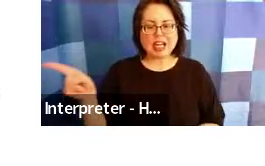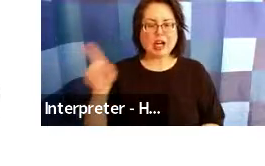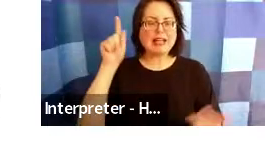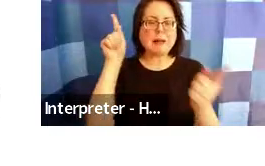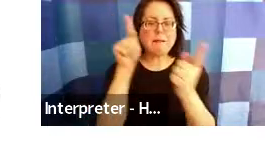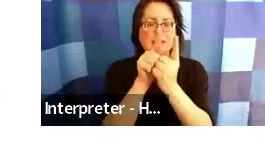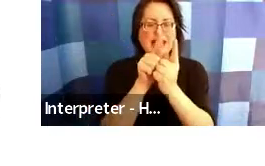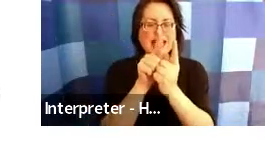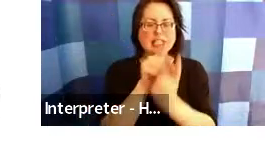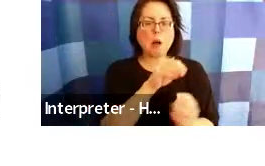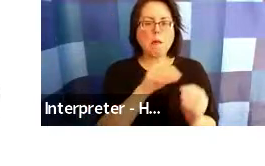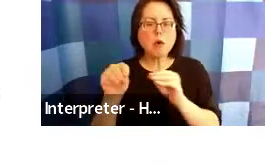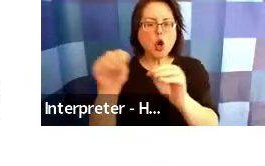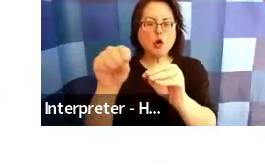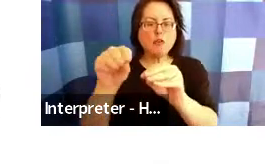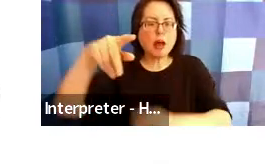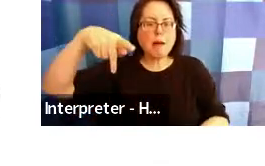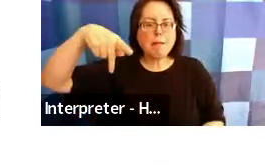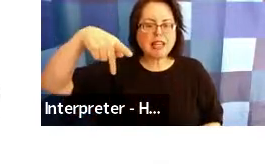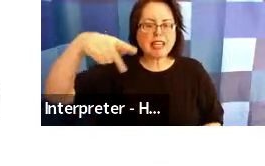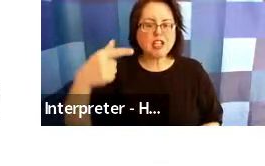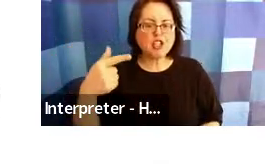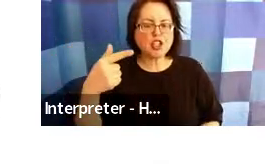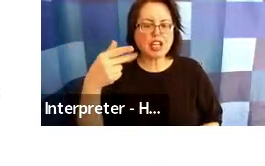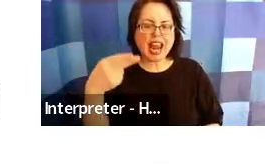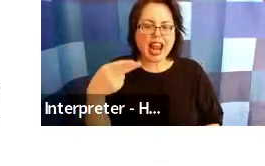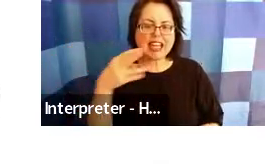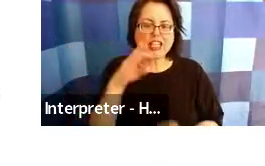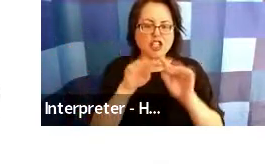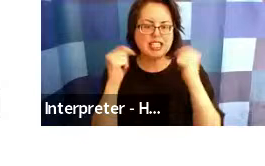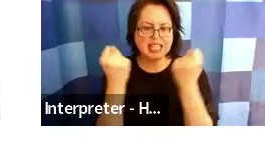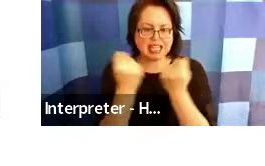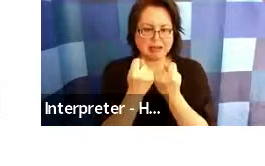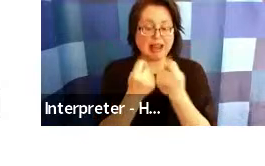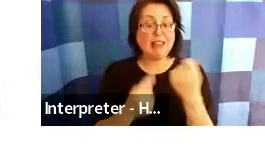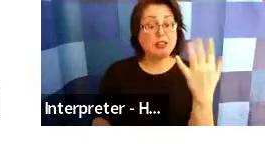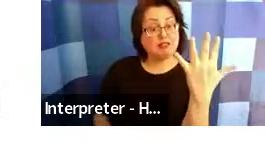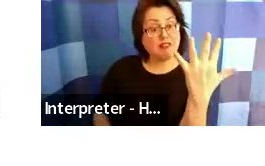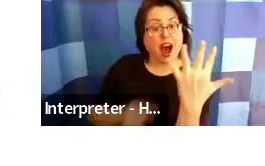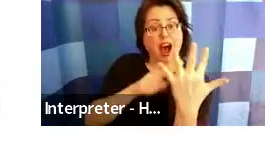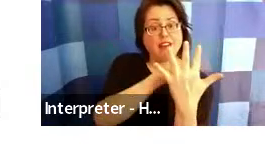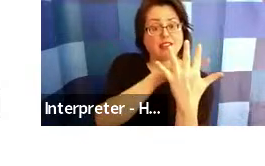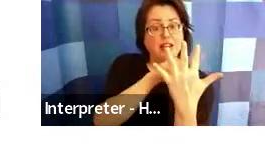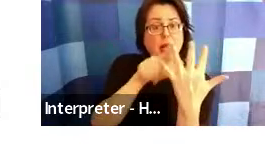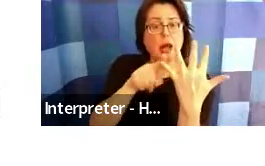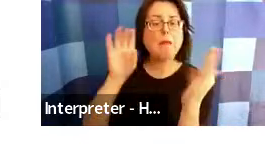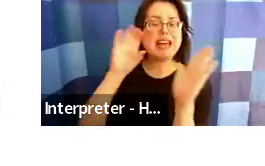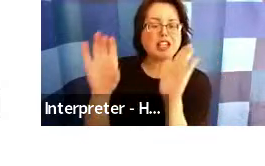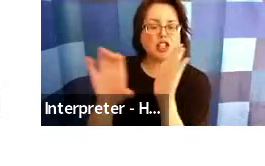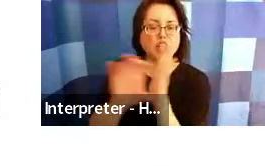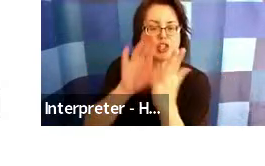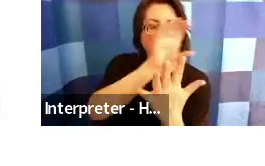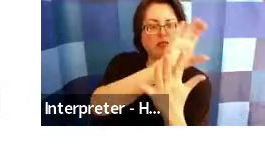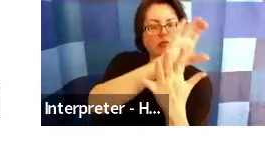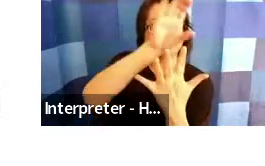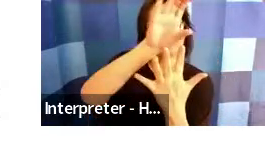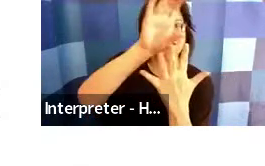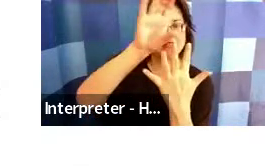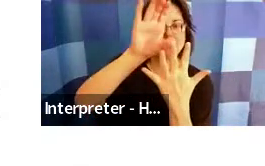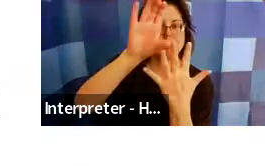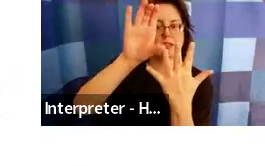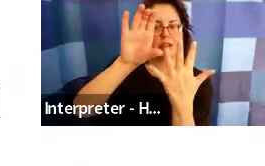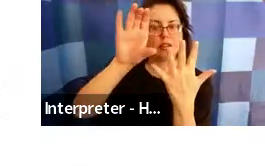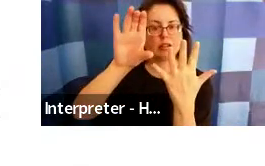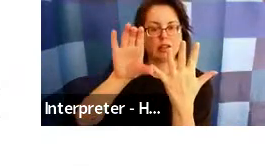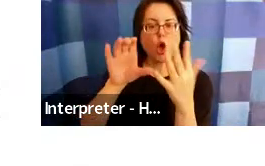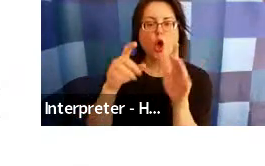Move PGH Team. There are 5 pictures on the slide, and they introduce each of the 5 participants that